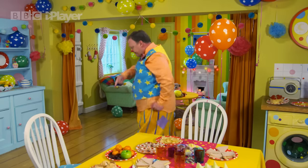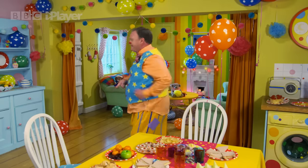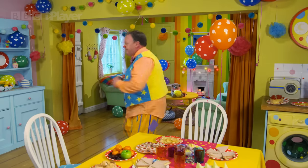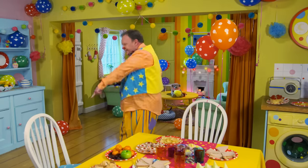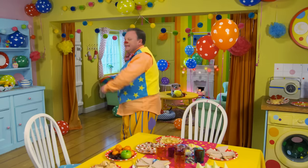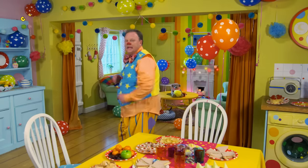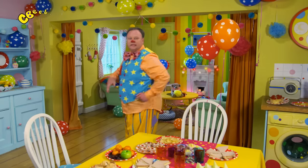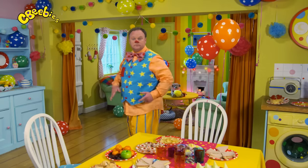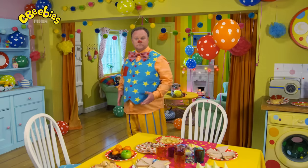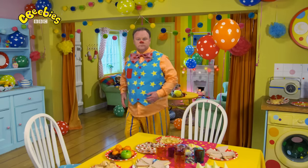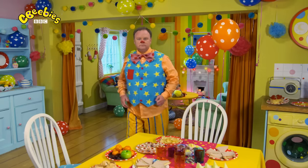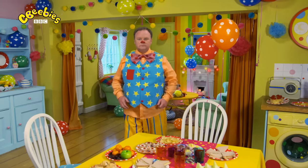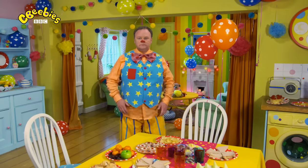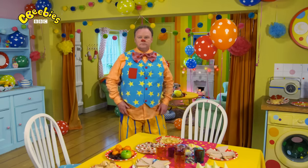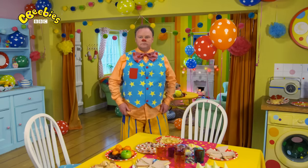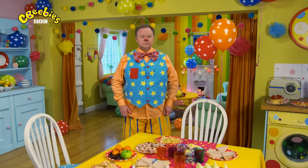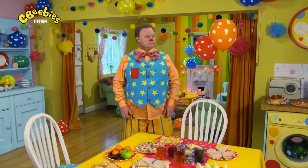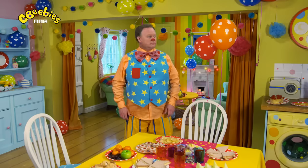do, please can you show us a sign for disco?